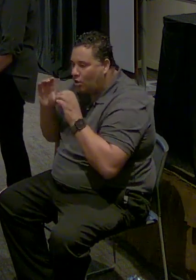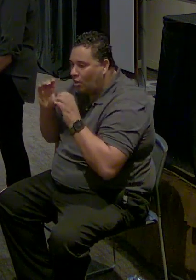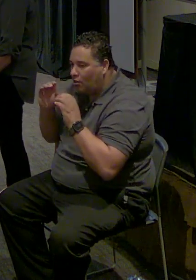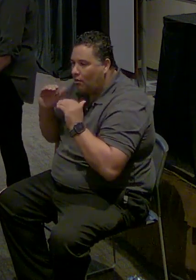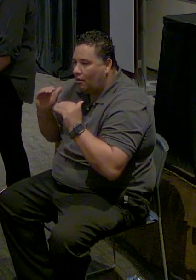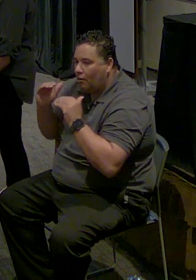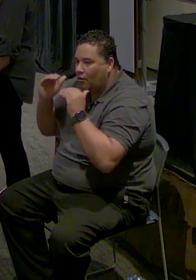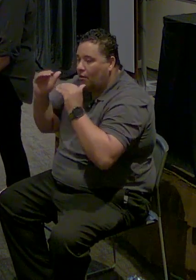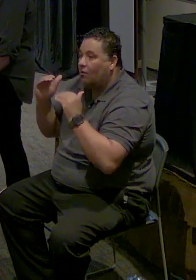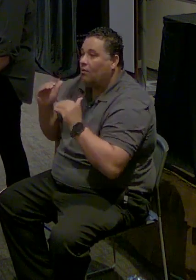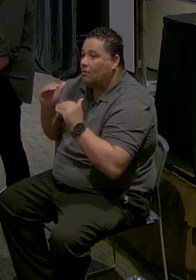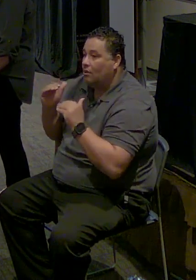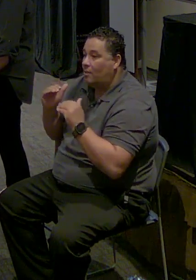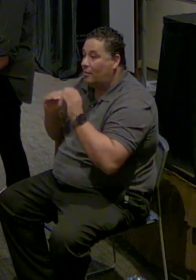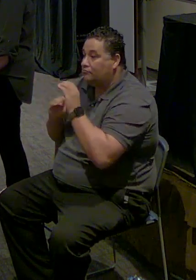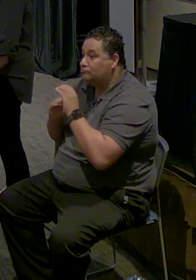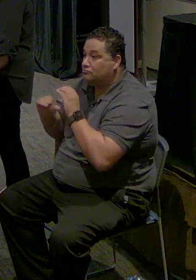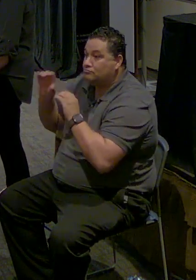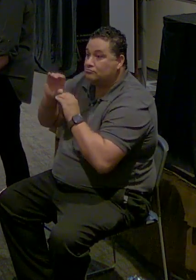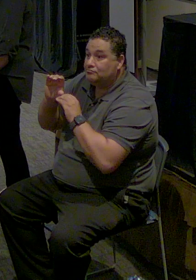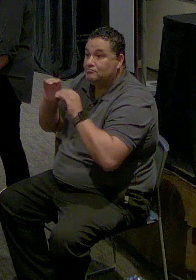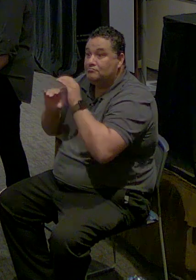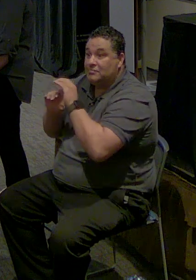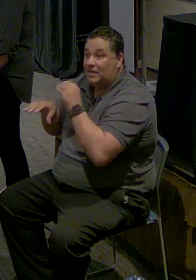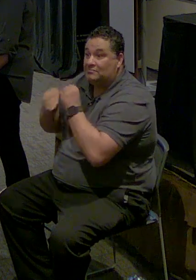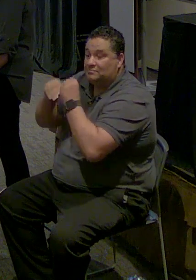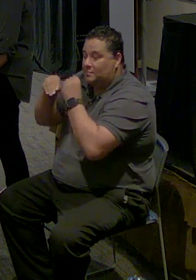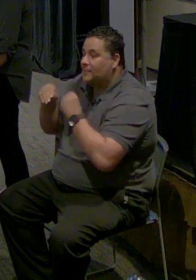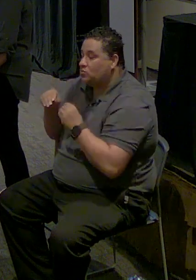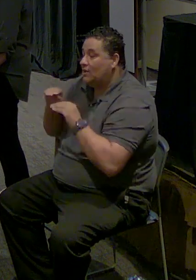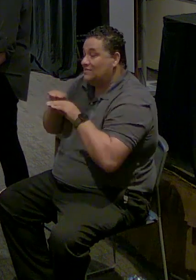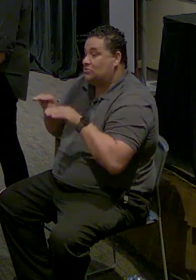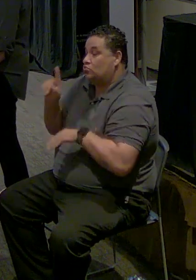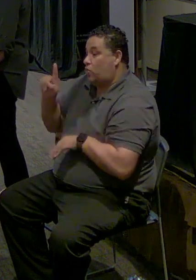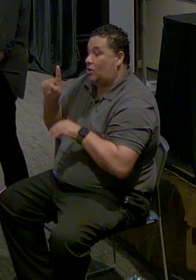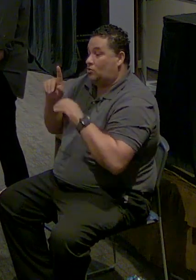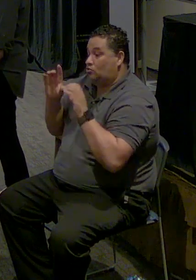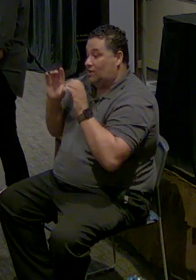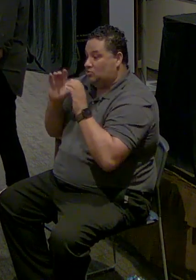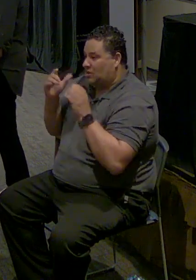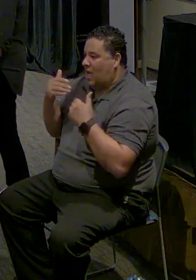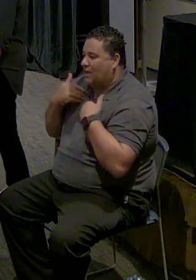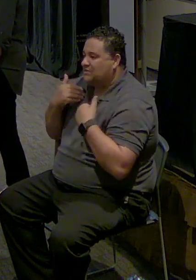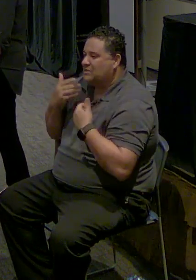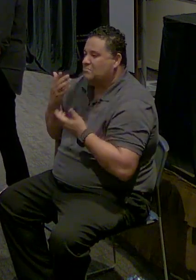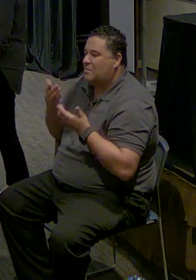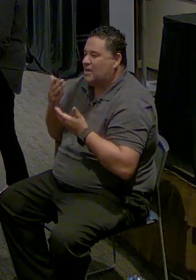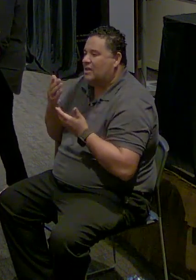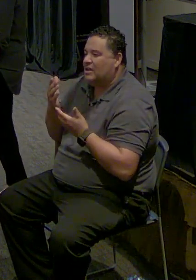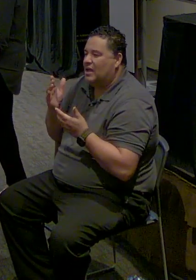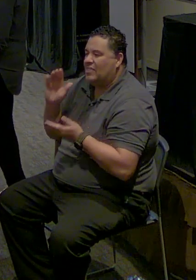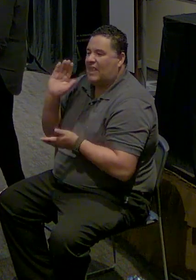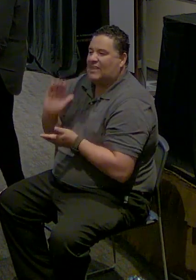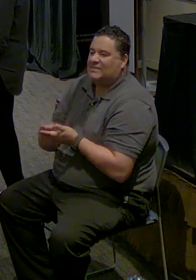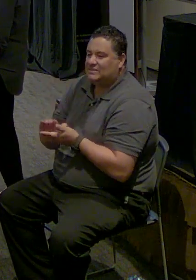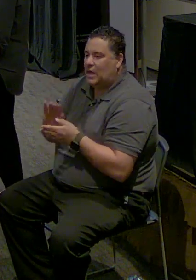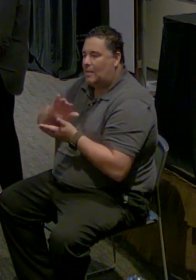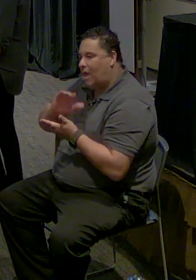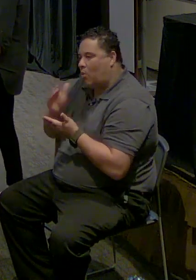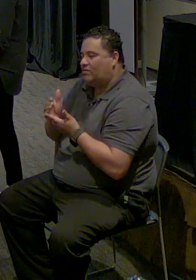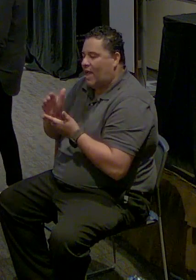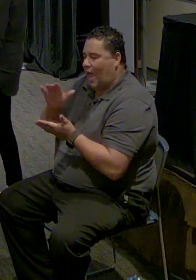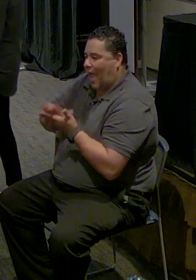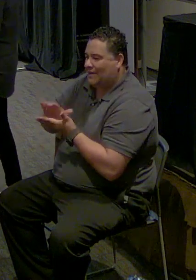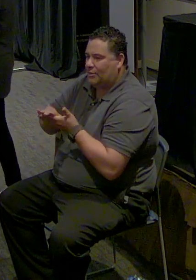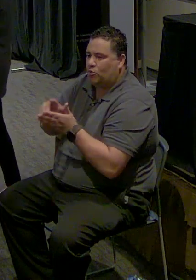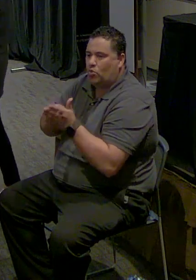to consider stackable credentials. So a tier 1 credential has probably the least amount of academic rigor and